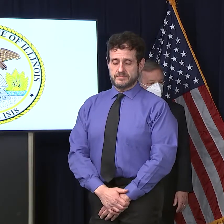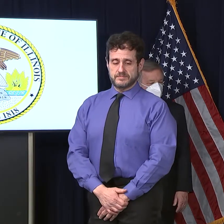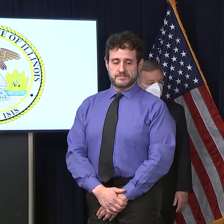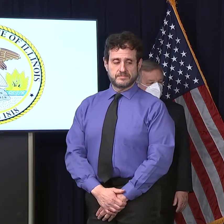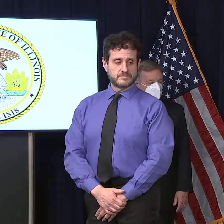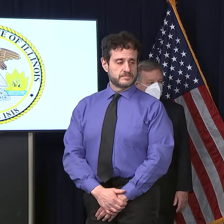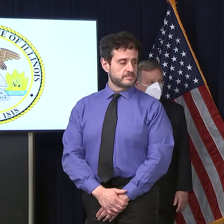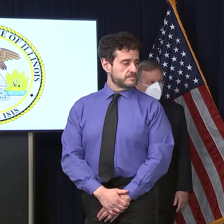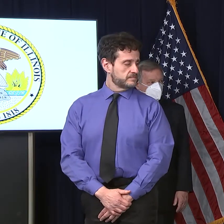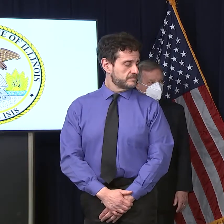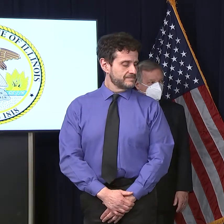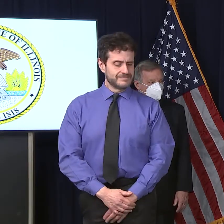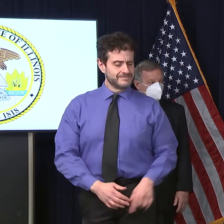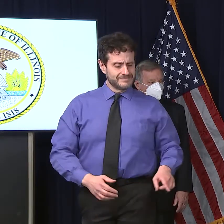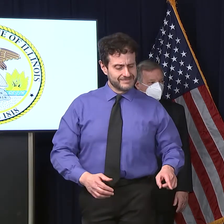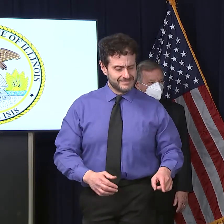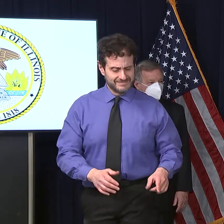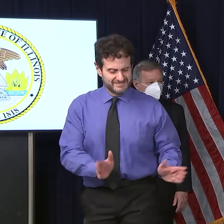I might need that.